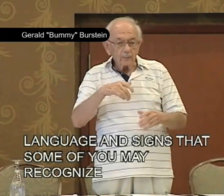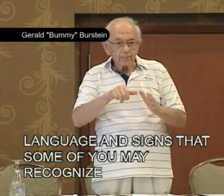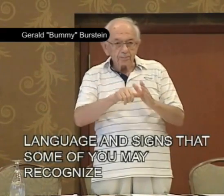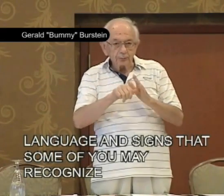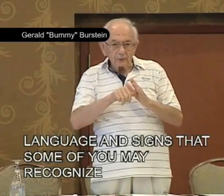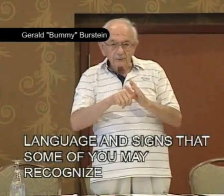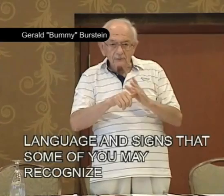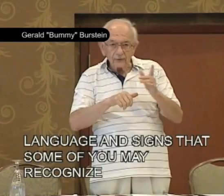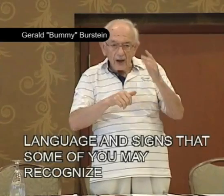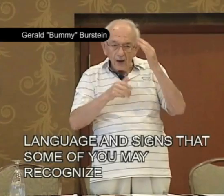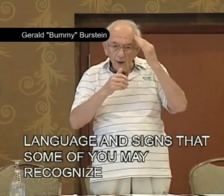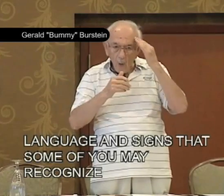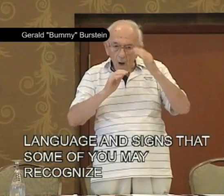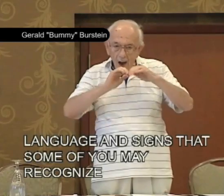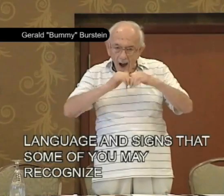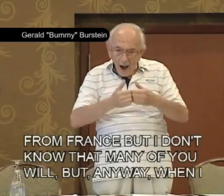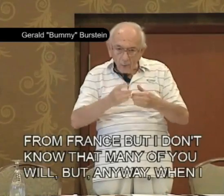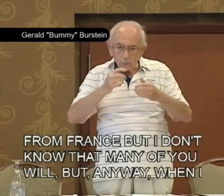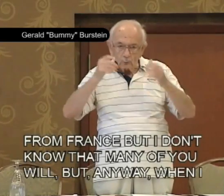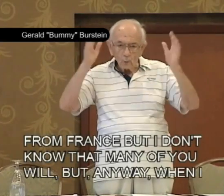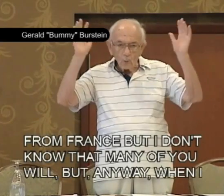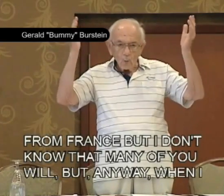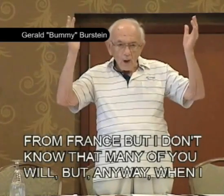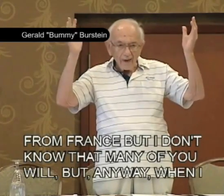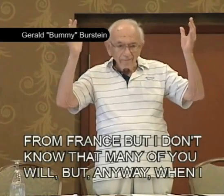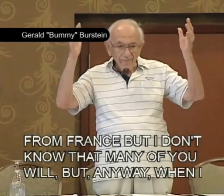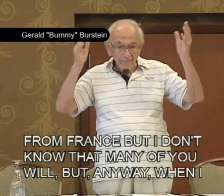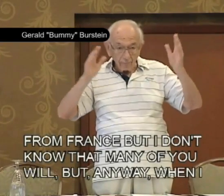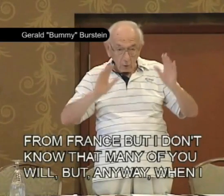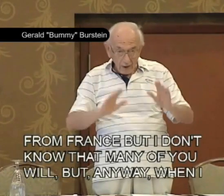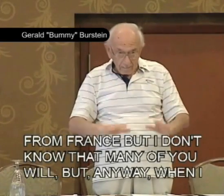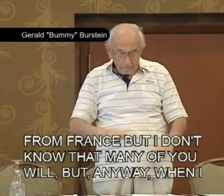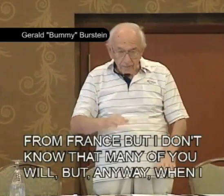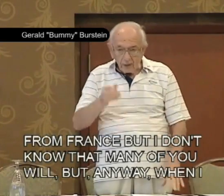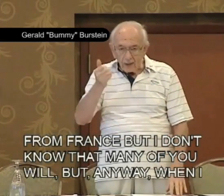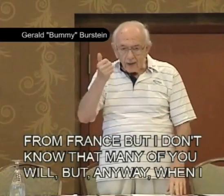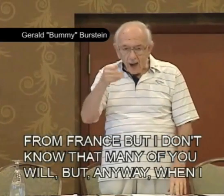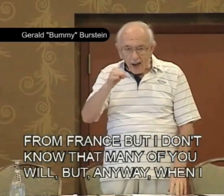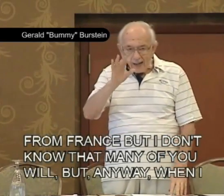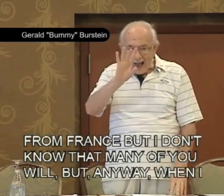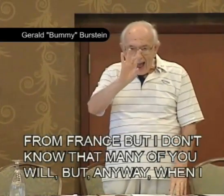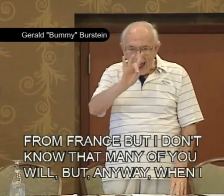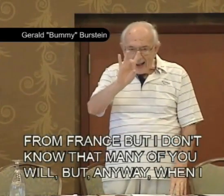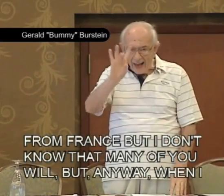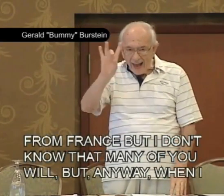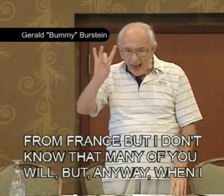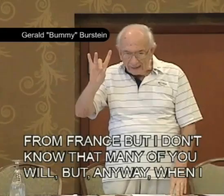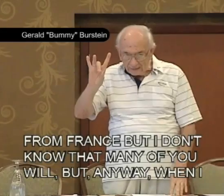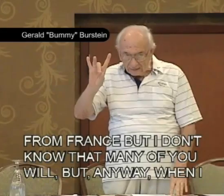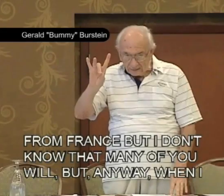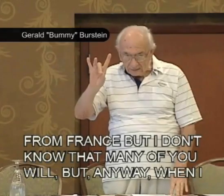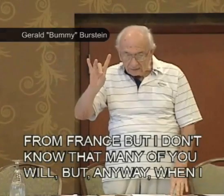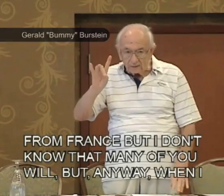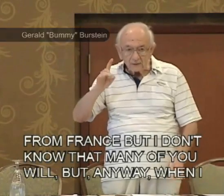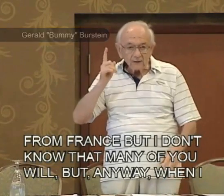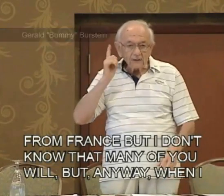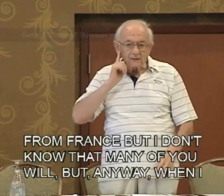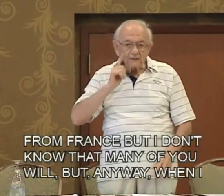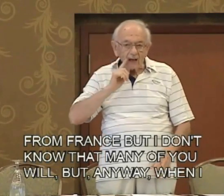and waved their hands and I was so impressed that these were not all deaf people that they knew that this is how you applaud for deaf